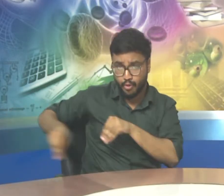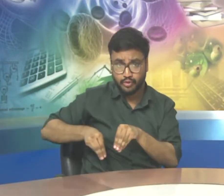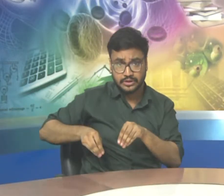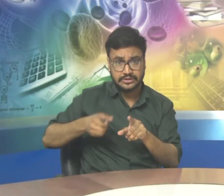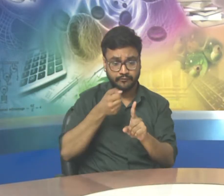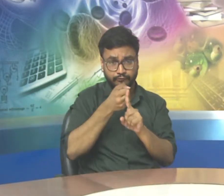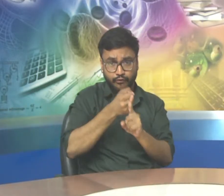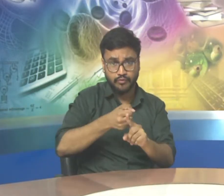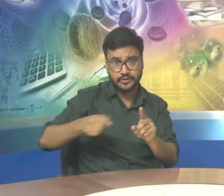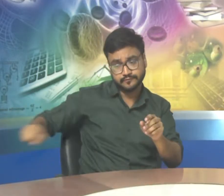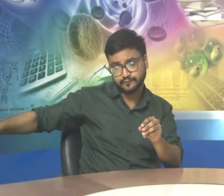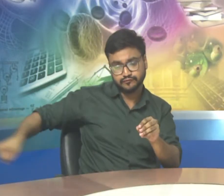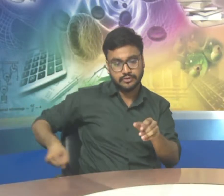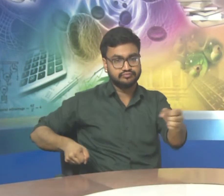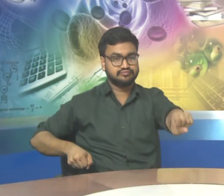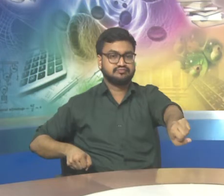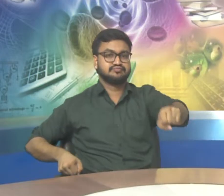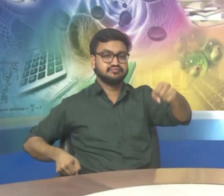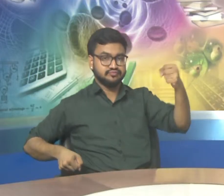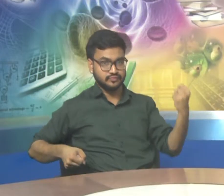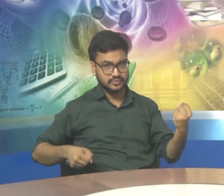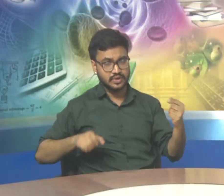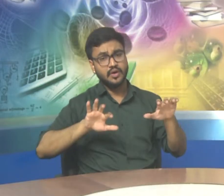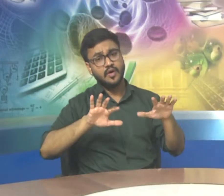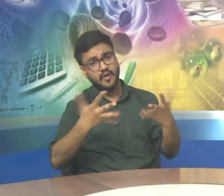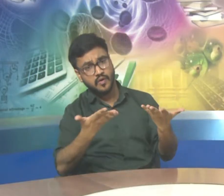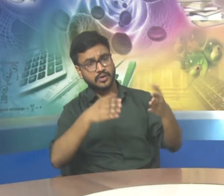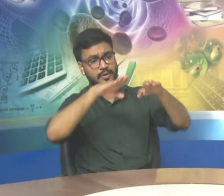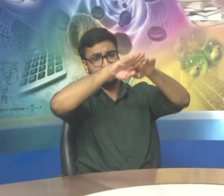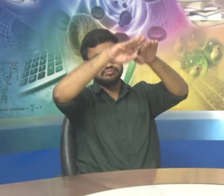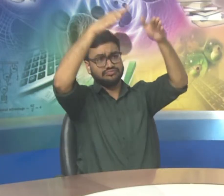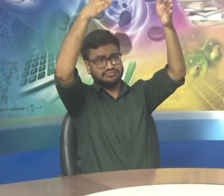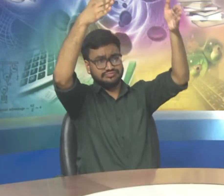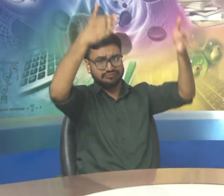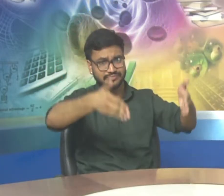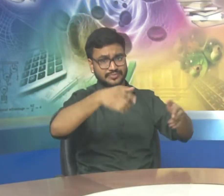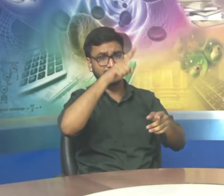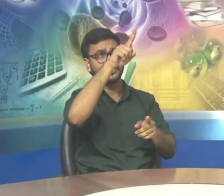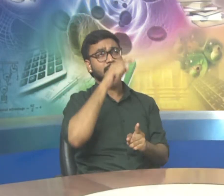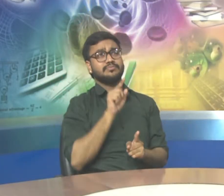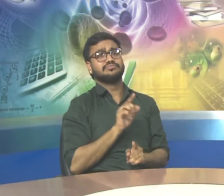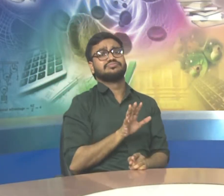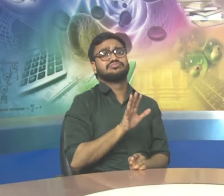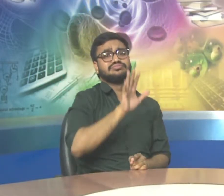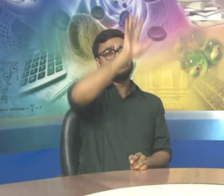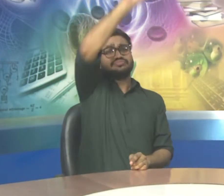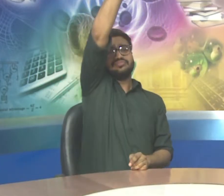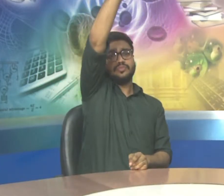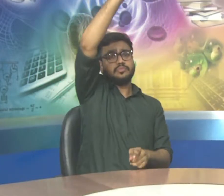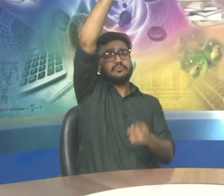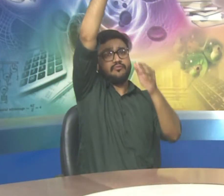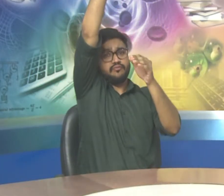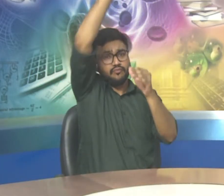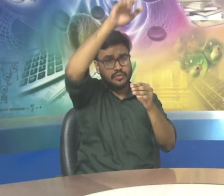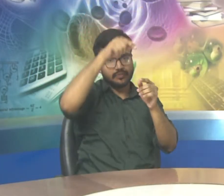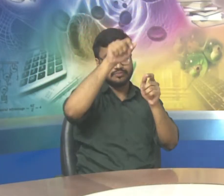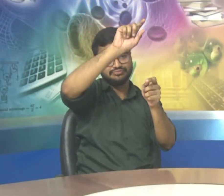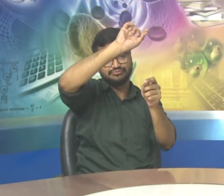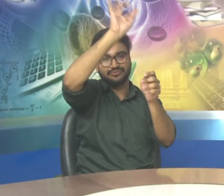etc. For example, pulling a trolley bag, opening a gate,